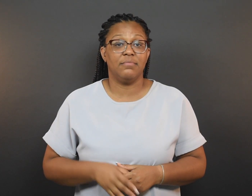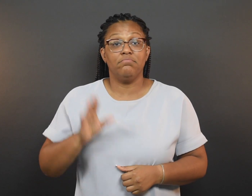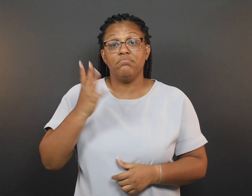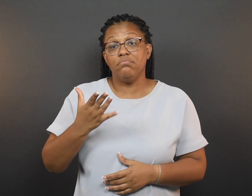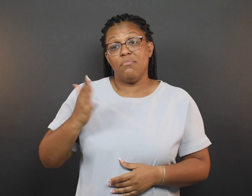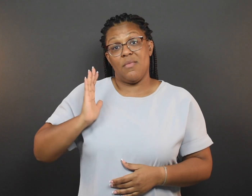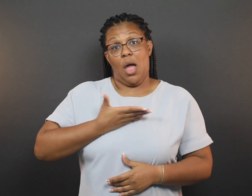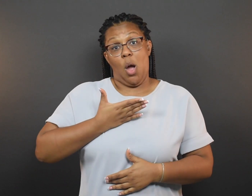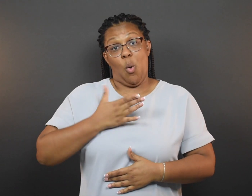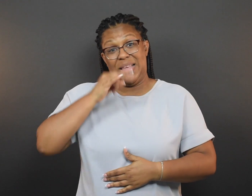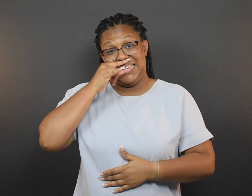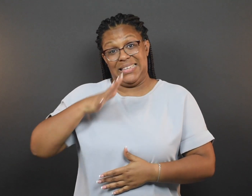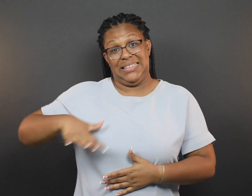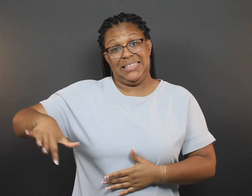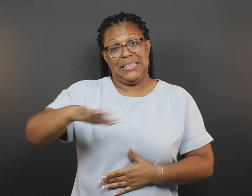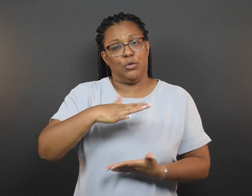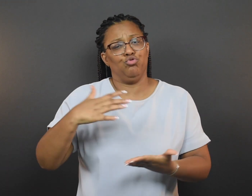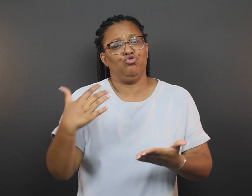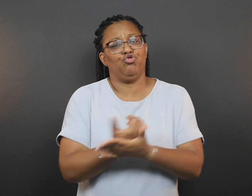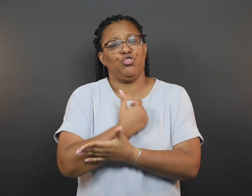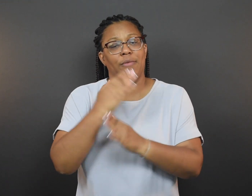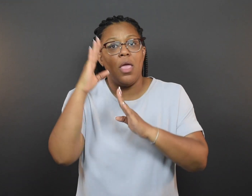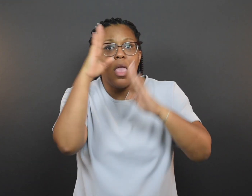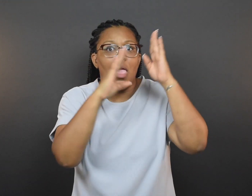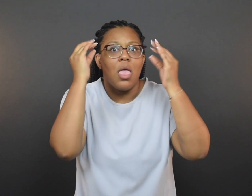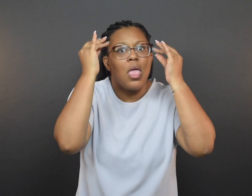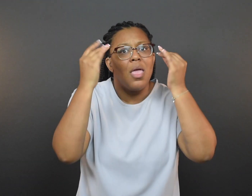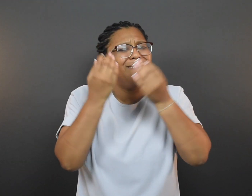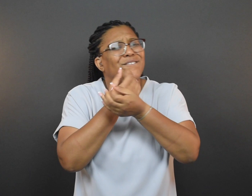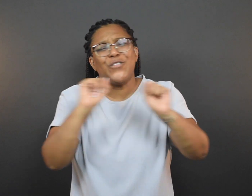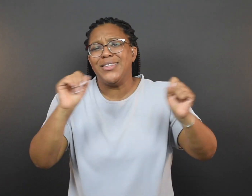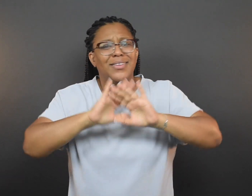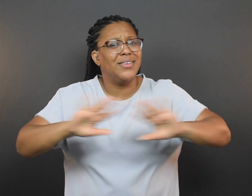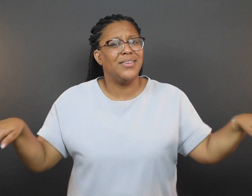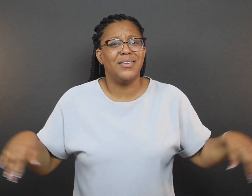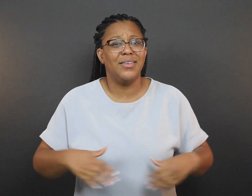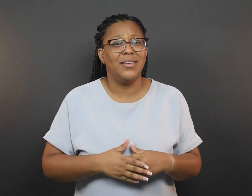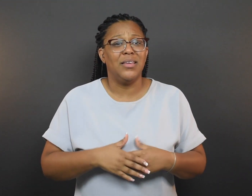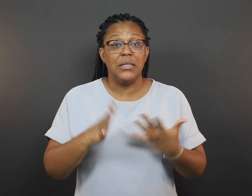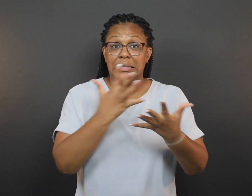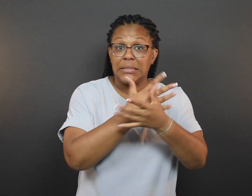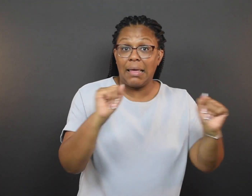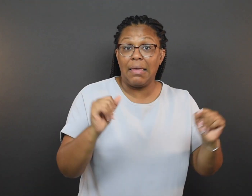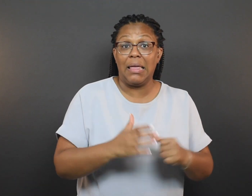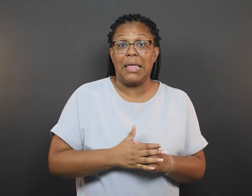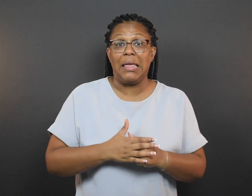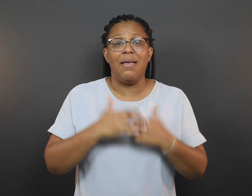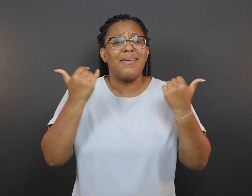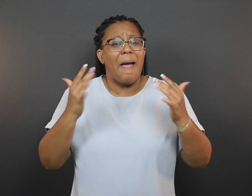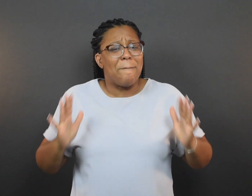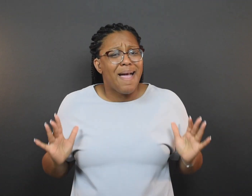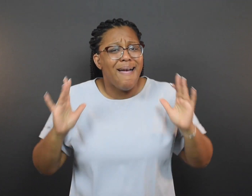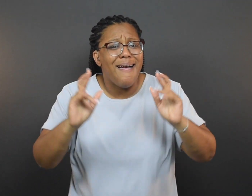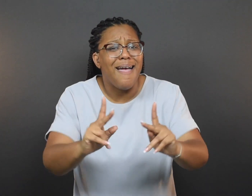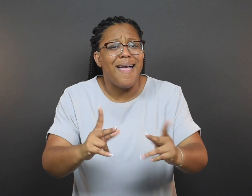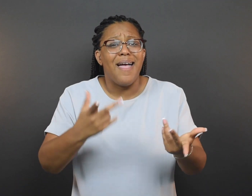Our kids deserve a worry-free, safe, and fun fall back